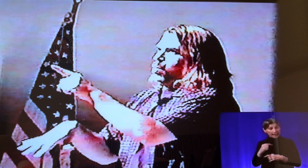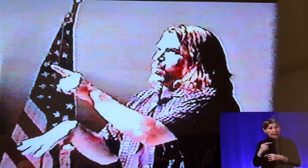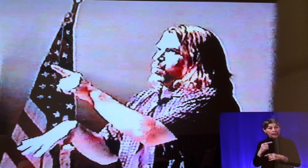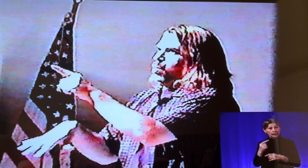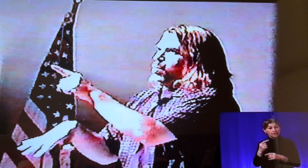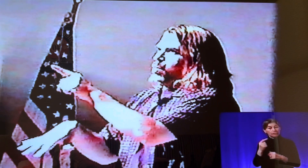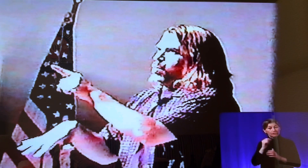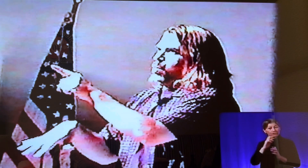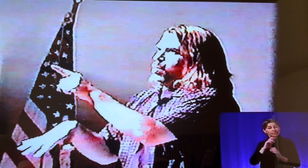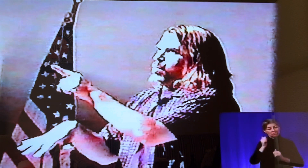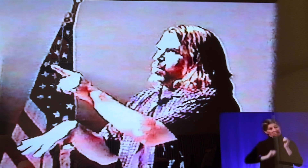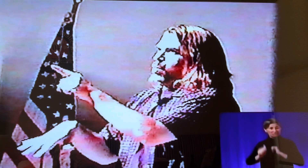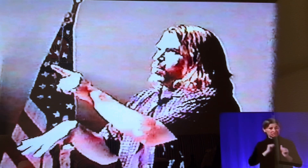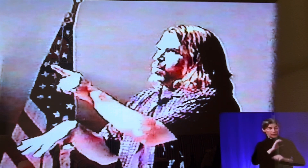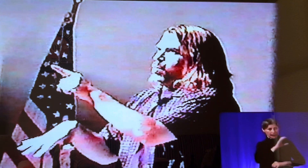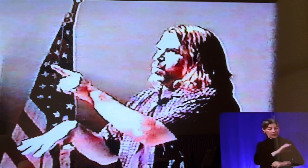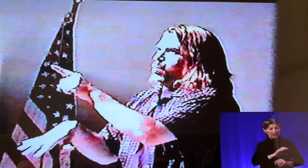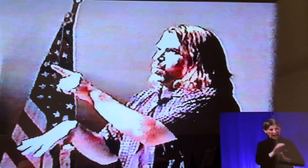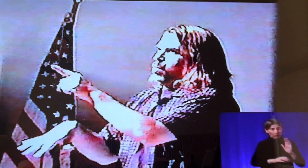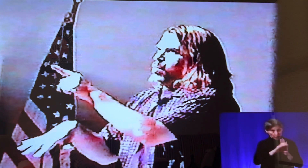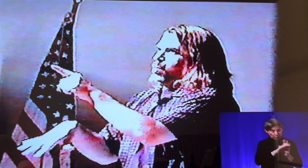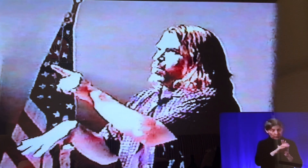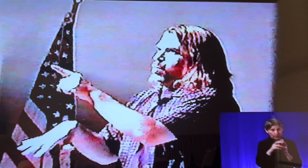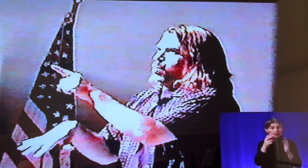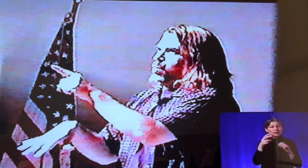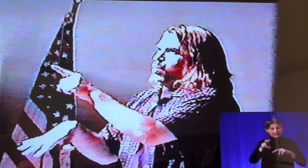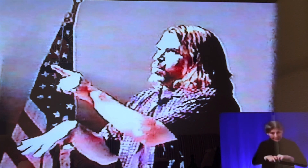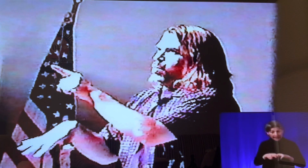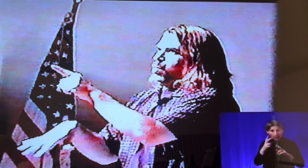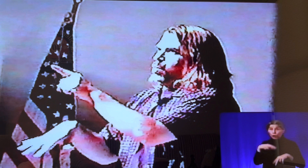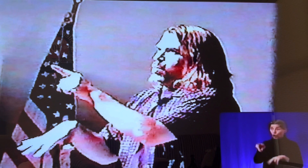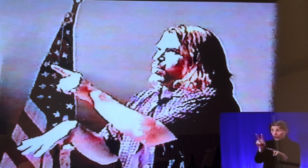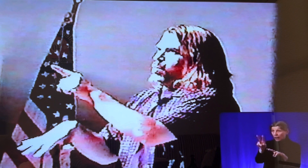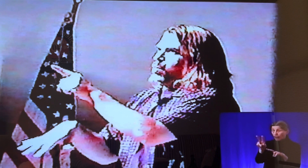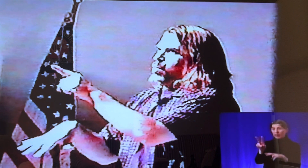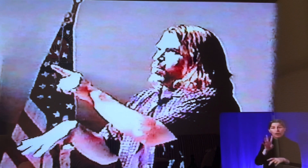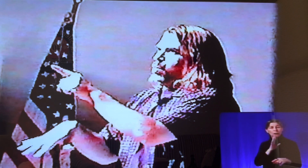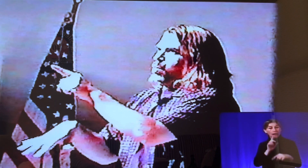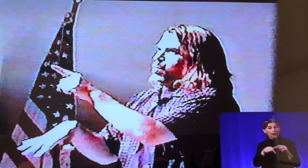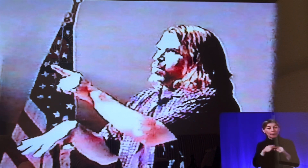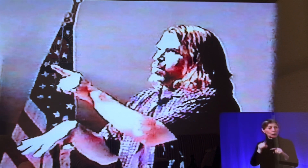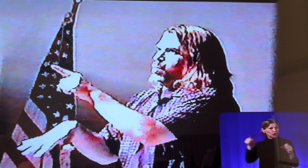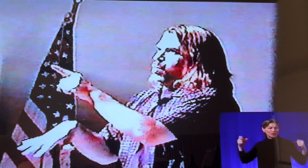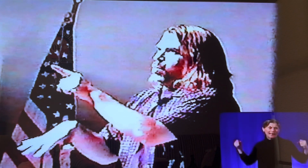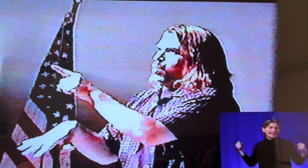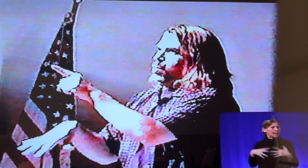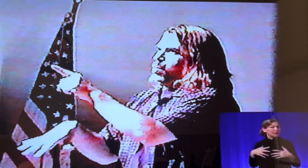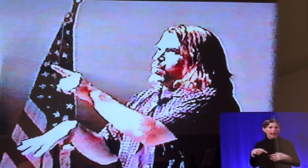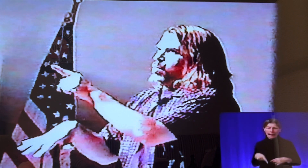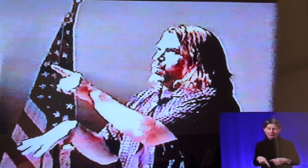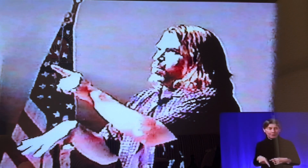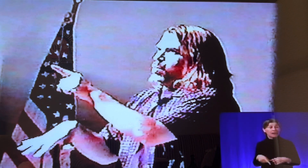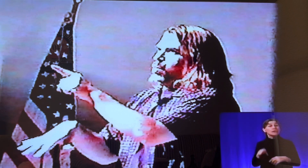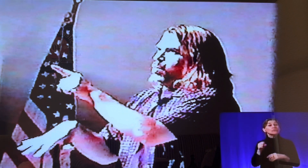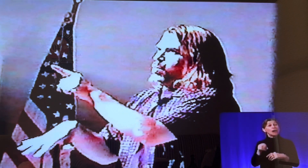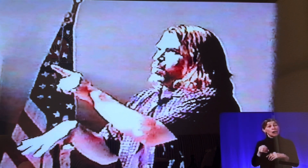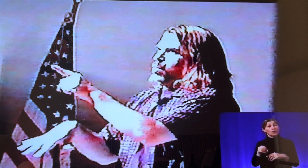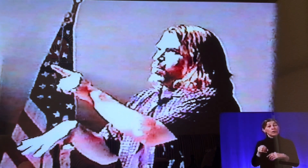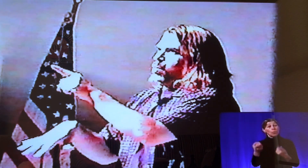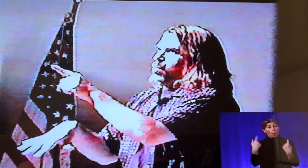down, looking up at her, and once again talking about how intimidating she was. So as you're doing this, if you